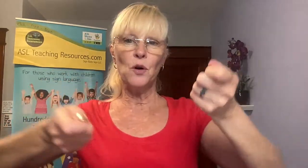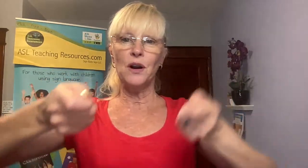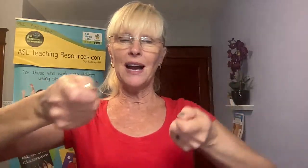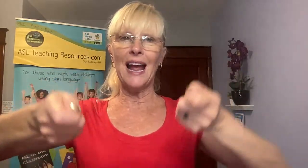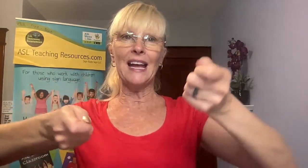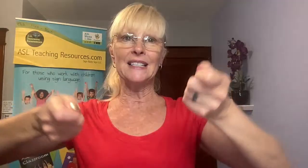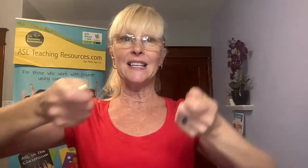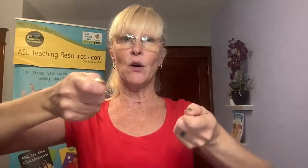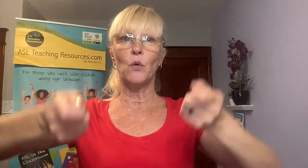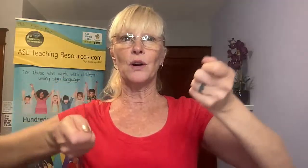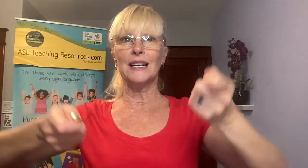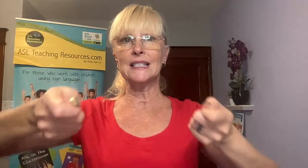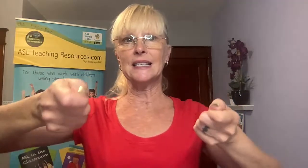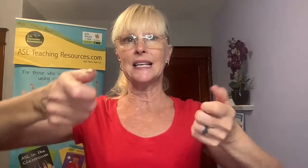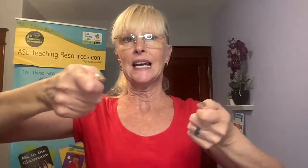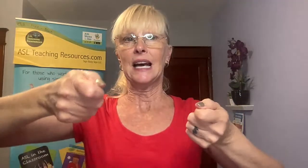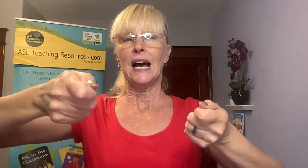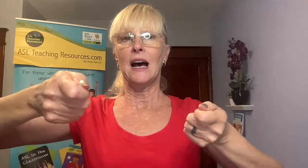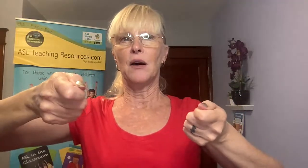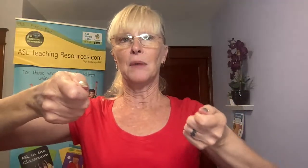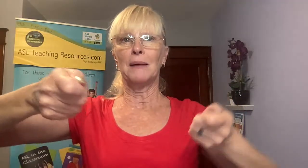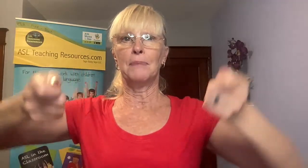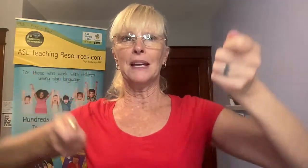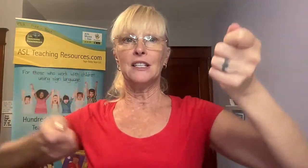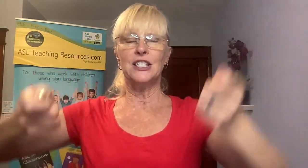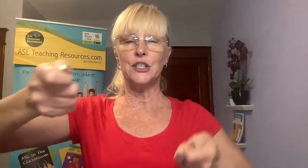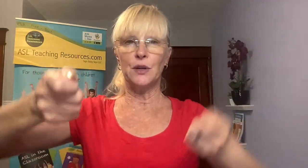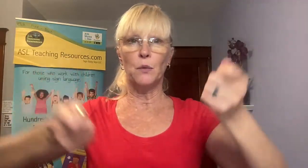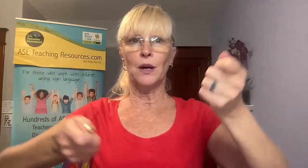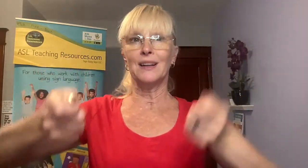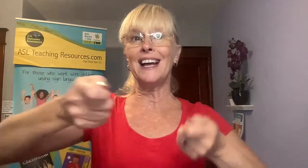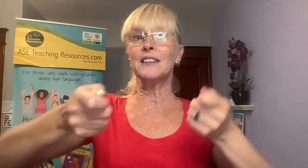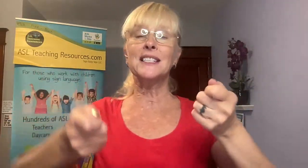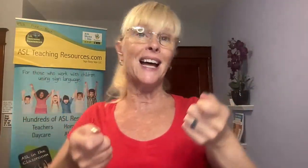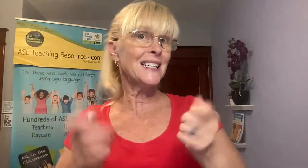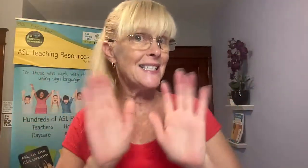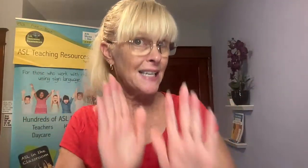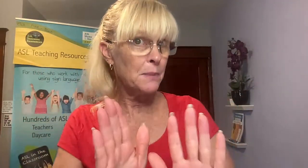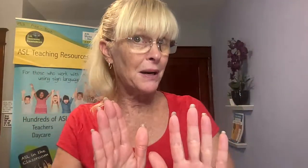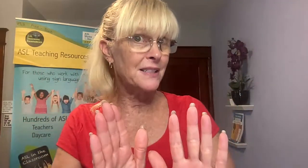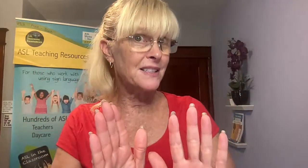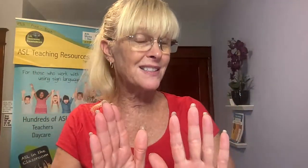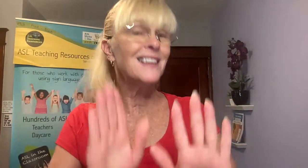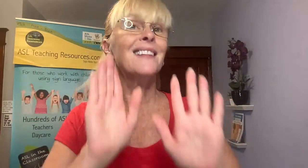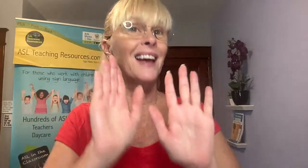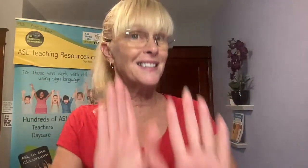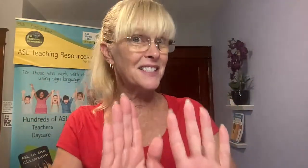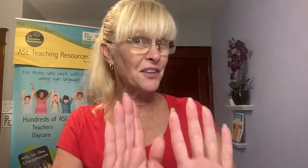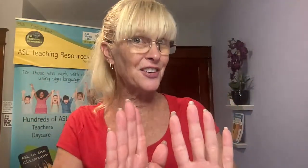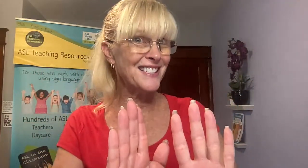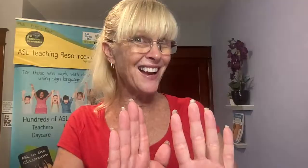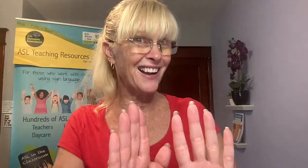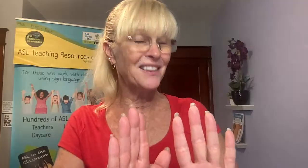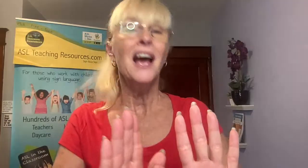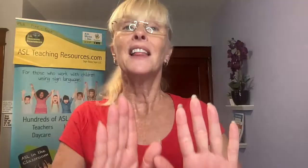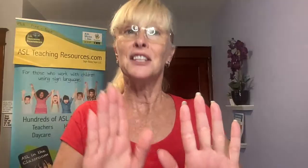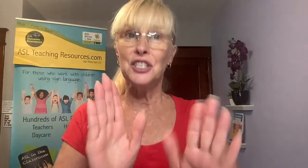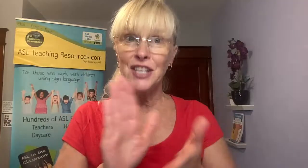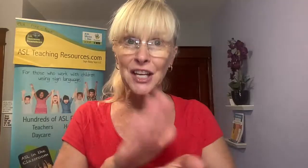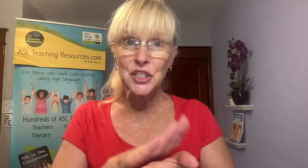more ASL where it's a big steering wheel. Now, it's not a city bus. That's a different sign. This is a